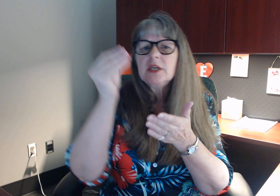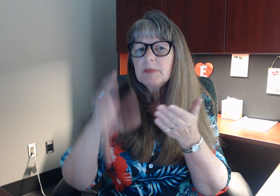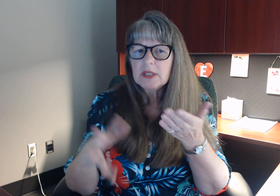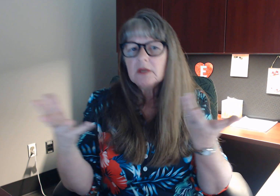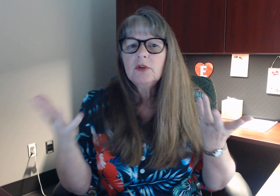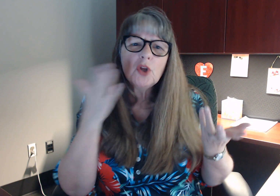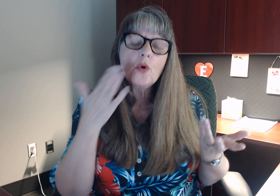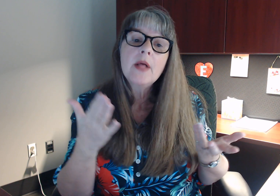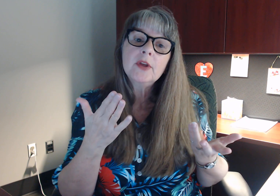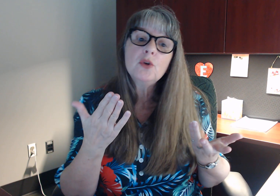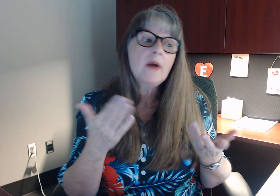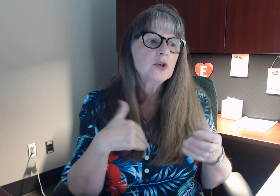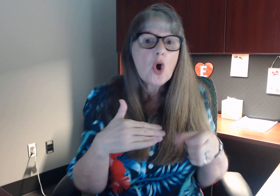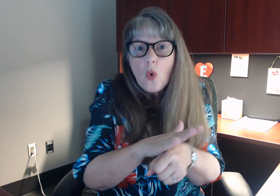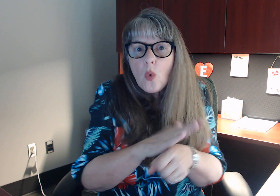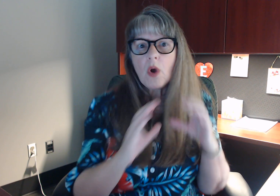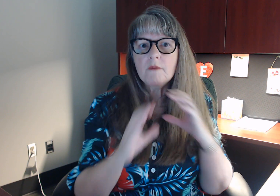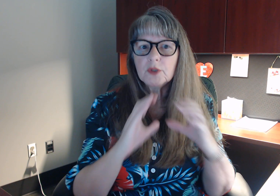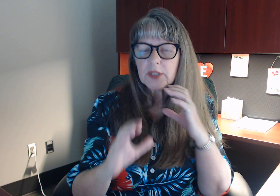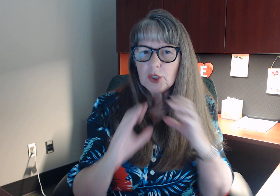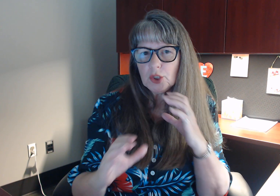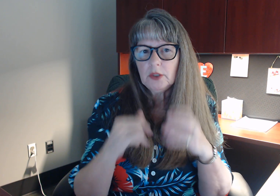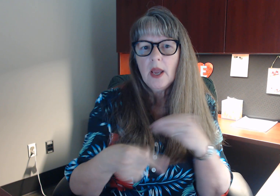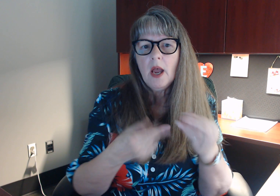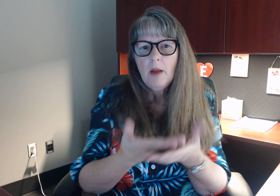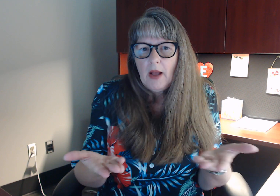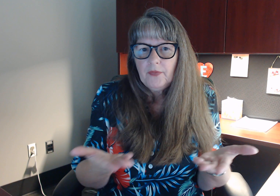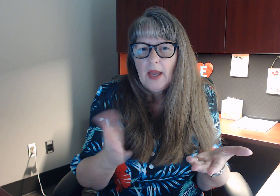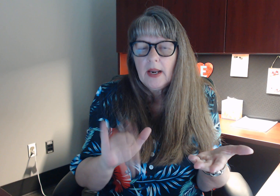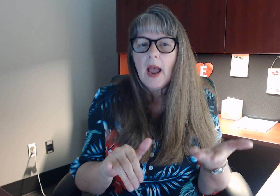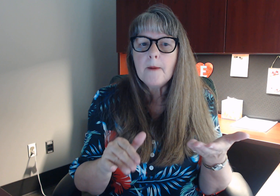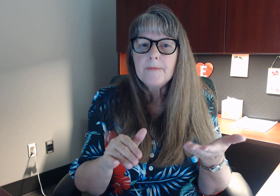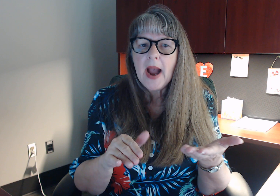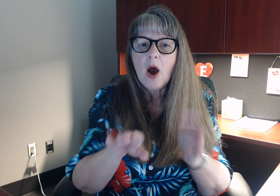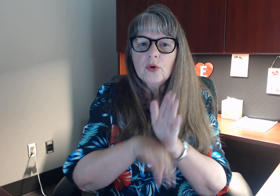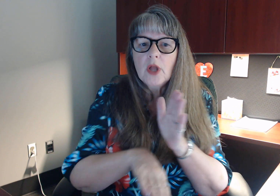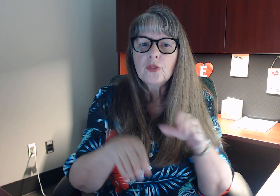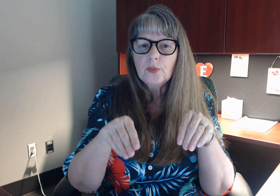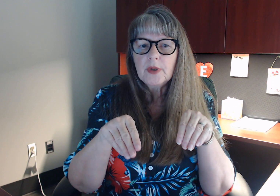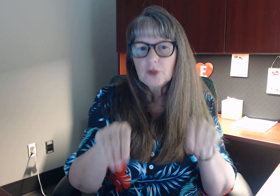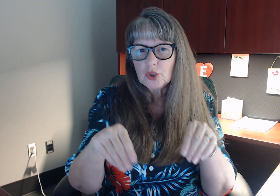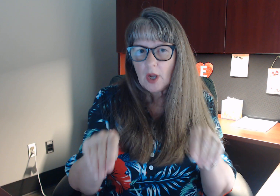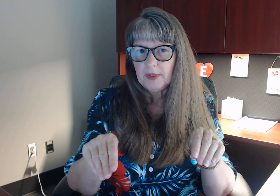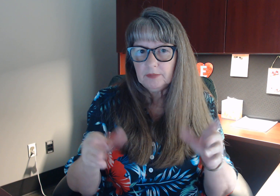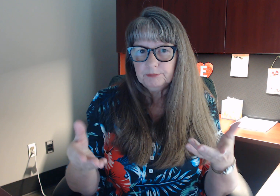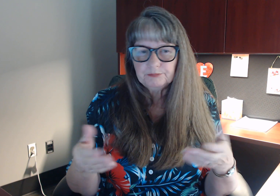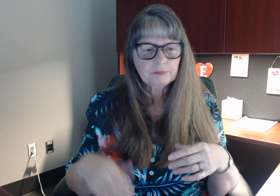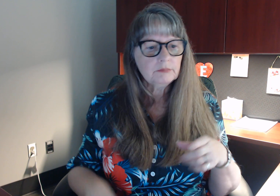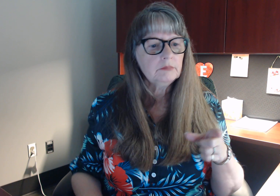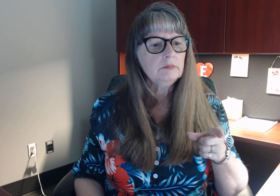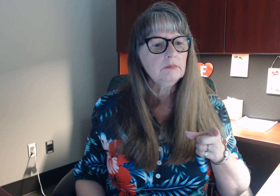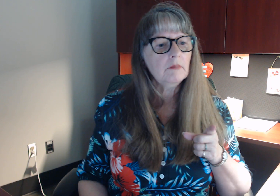expensive, then you have this whole conversation about that, about thrift shopping.